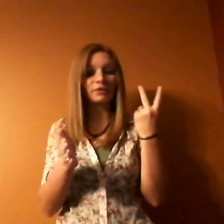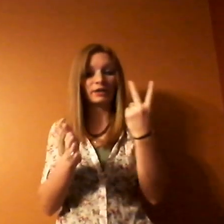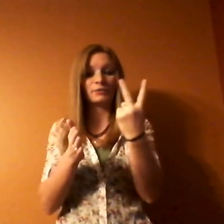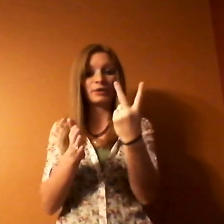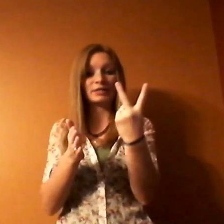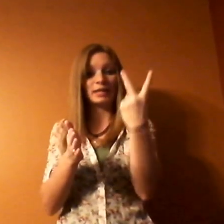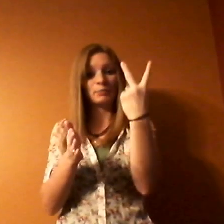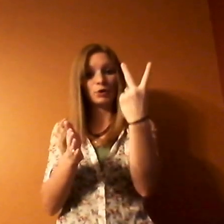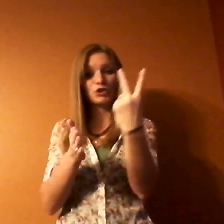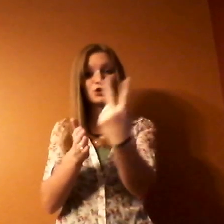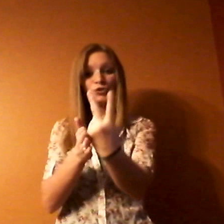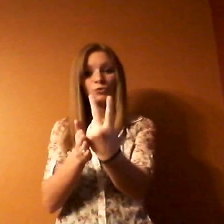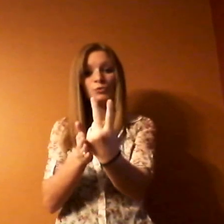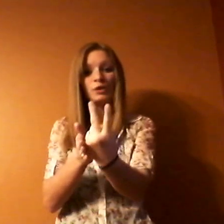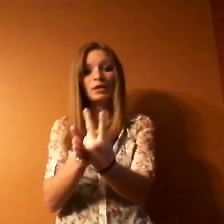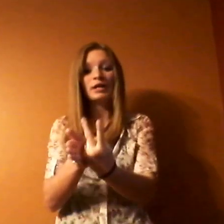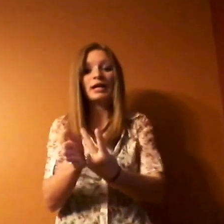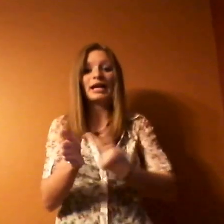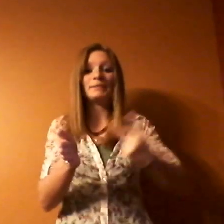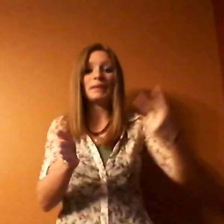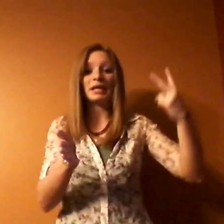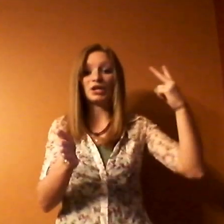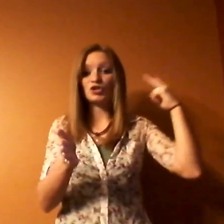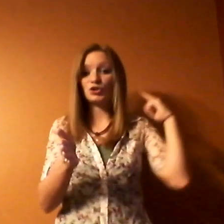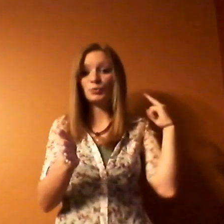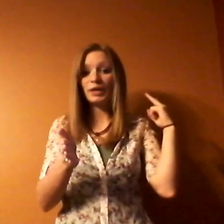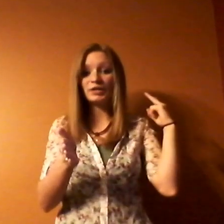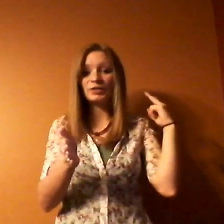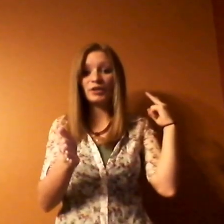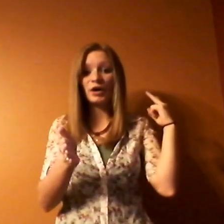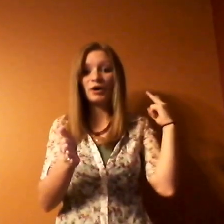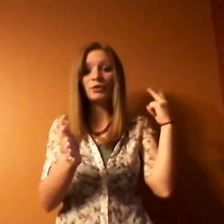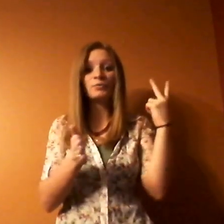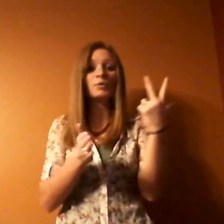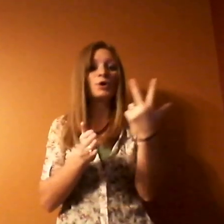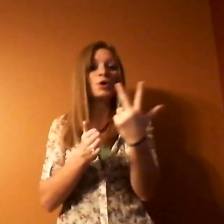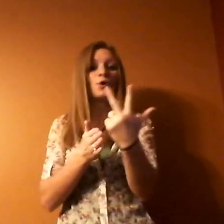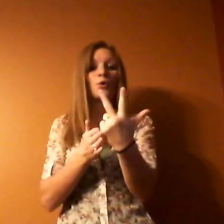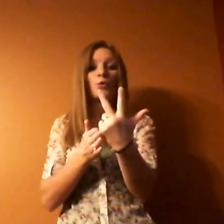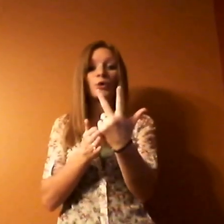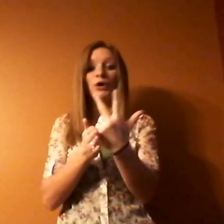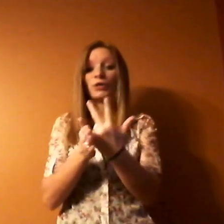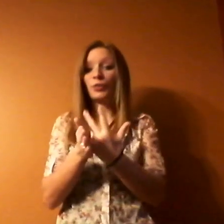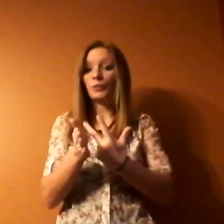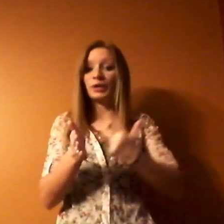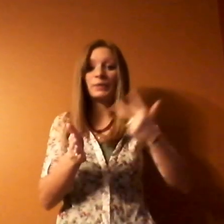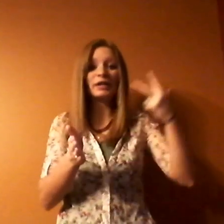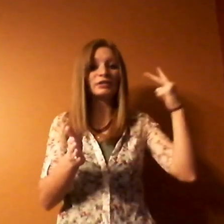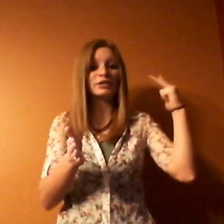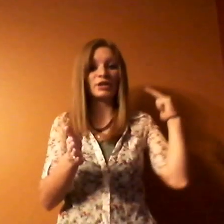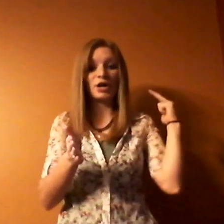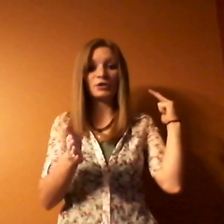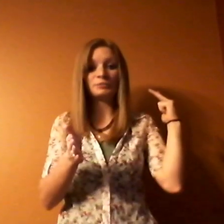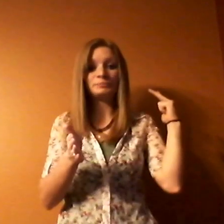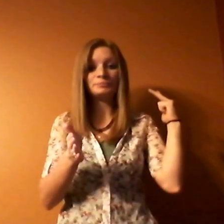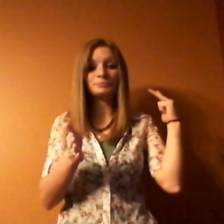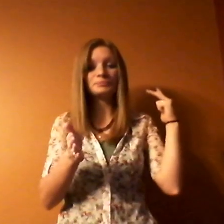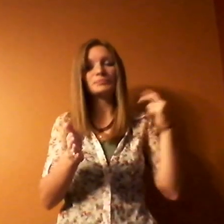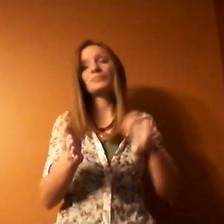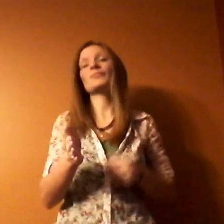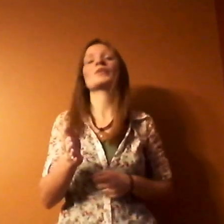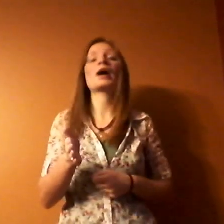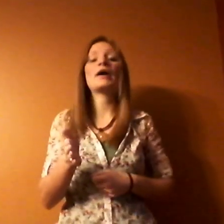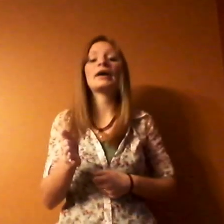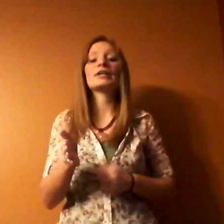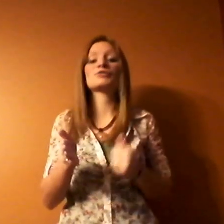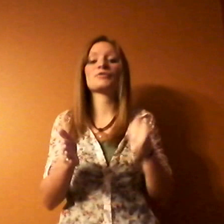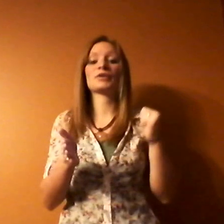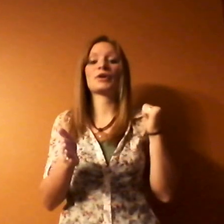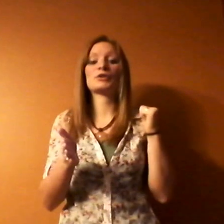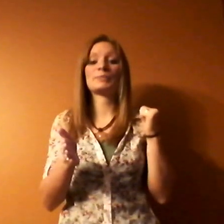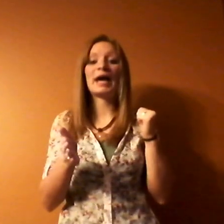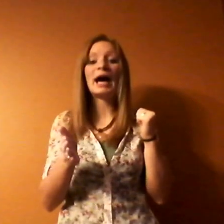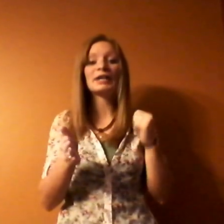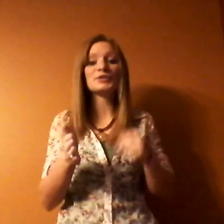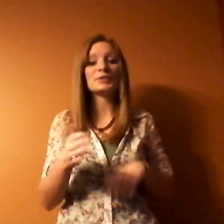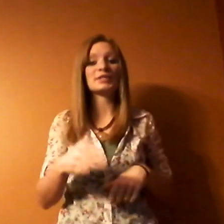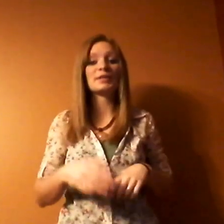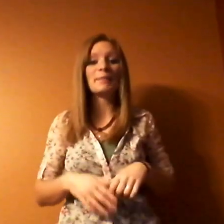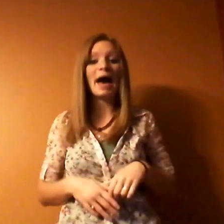for example a 2, and make it 2 weeks ago or 3 weeks ago. Alright, so if it goes behind you, it's in the